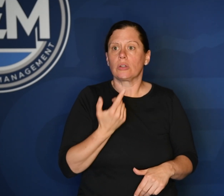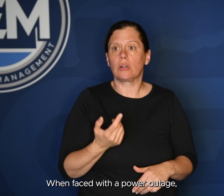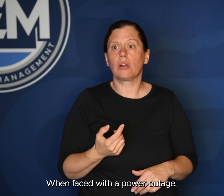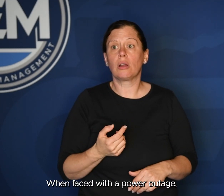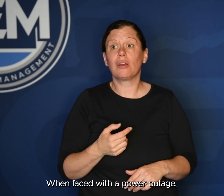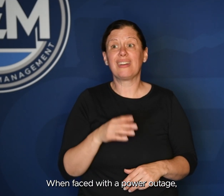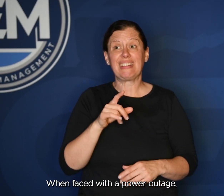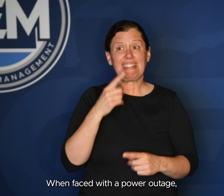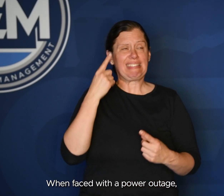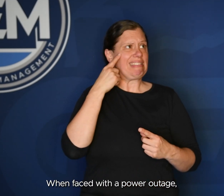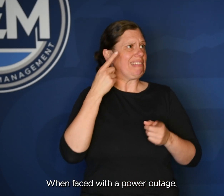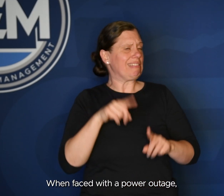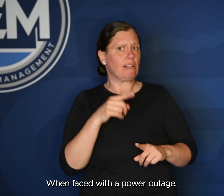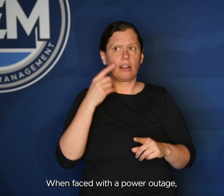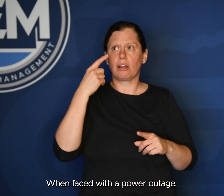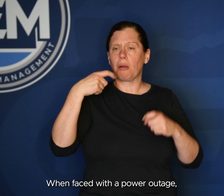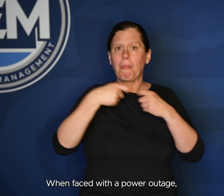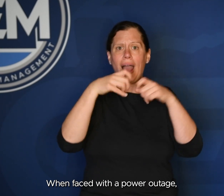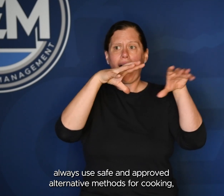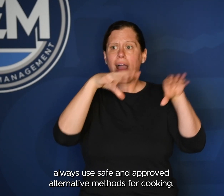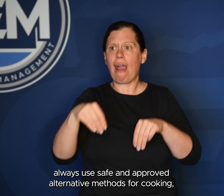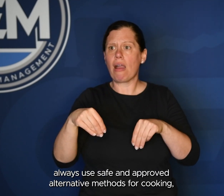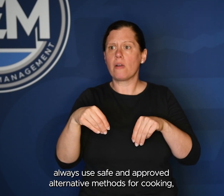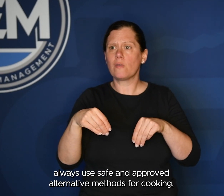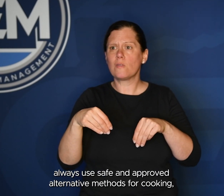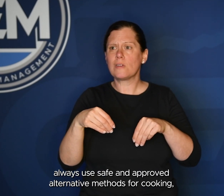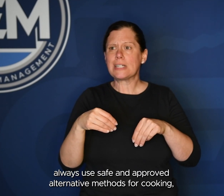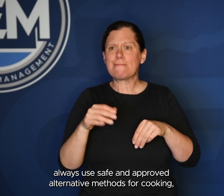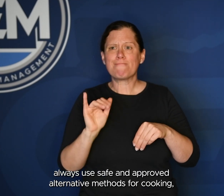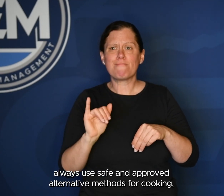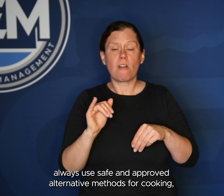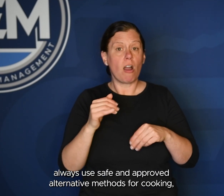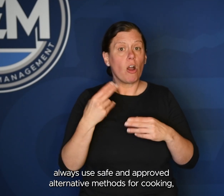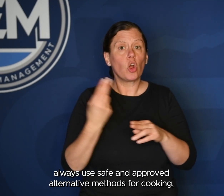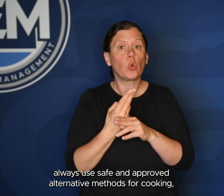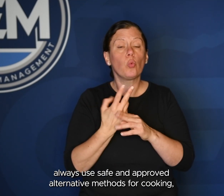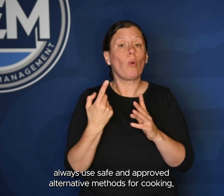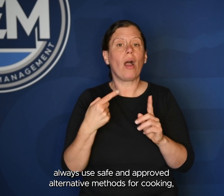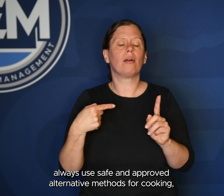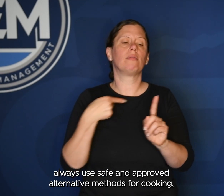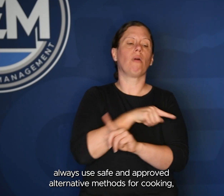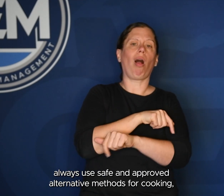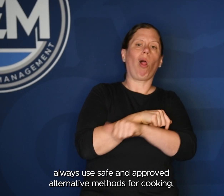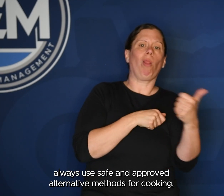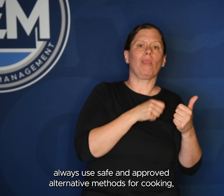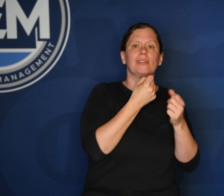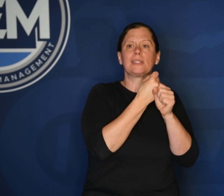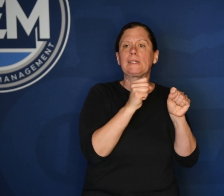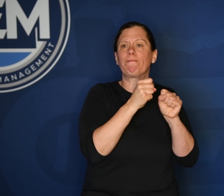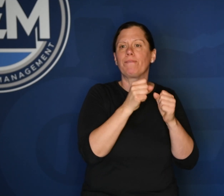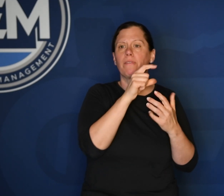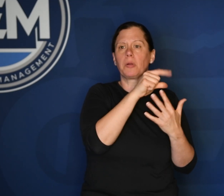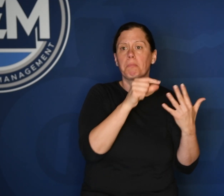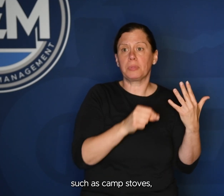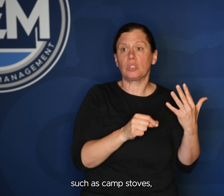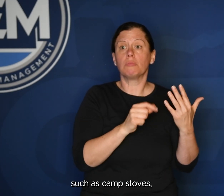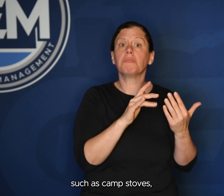When faced with a power outage, always use safe and approved alternative methods for cooking, such as